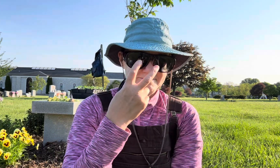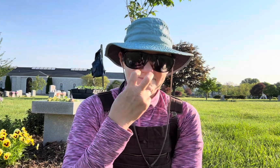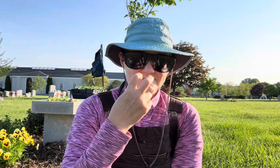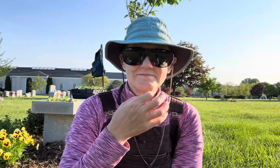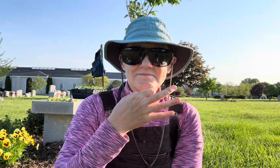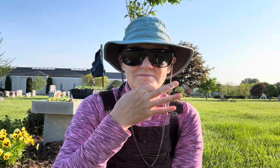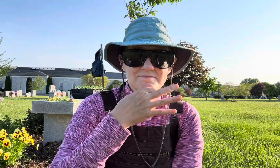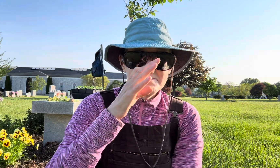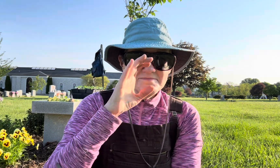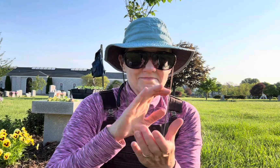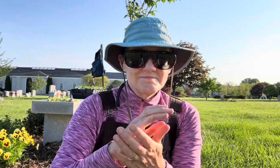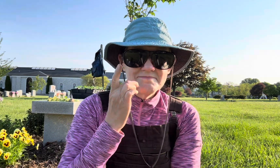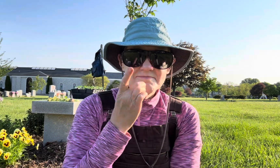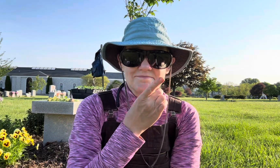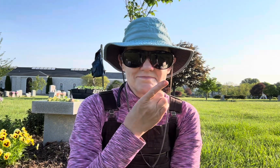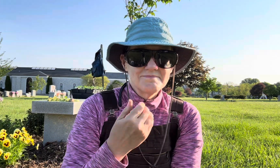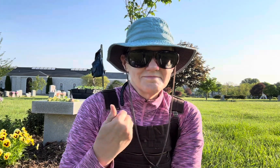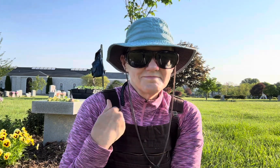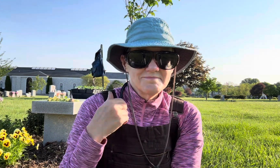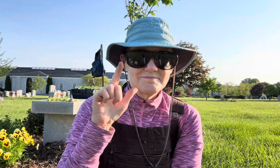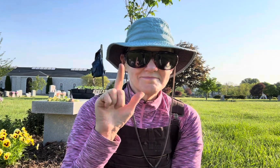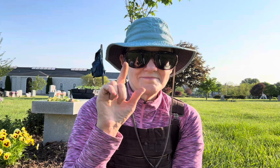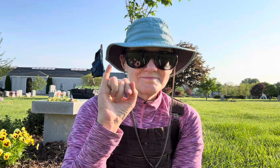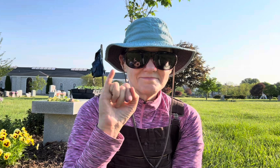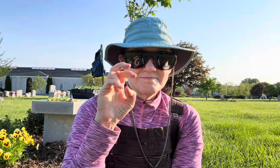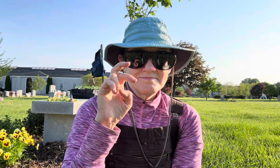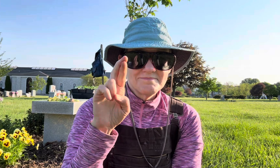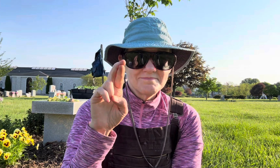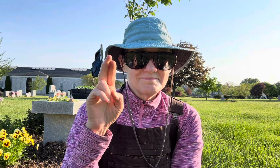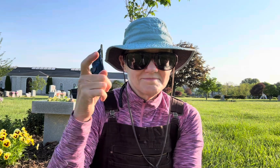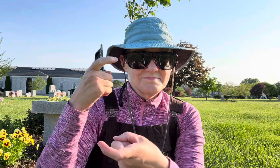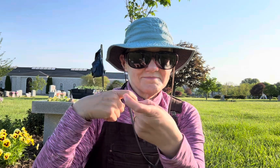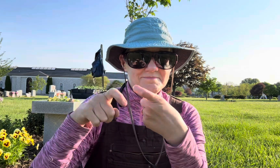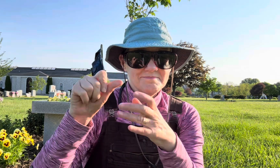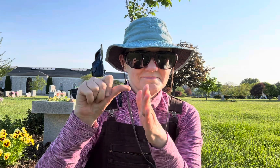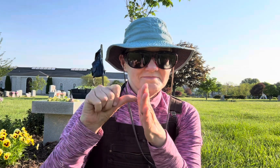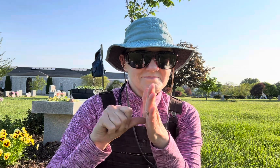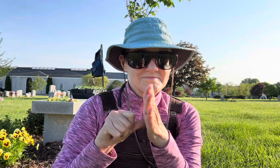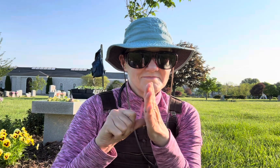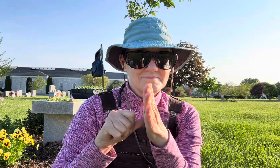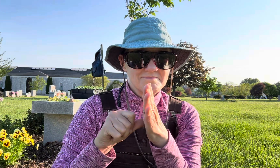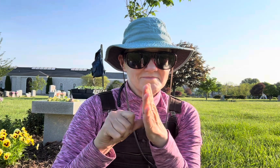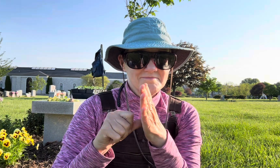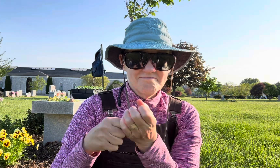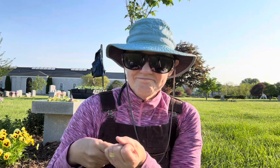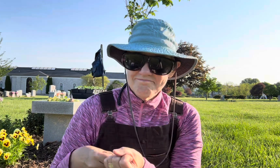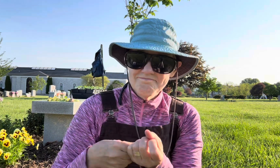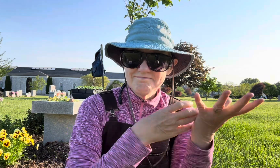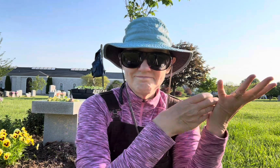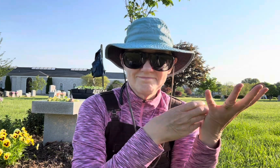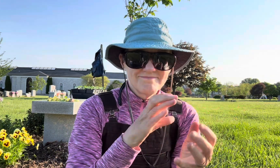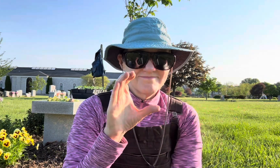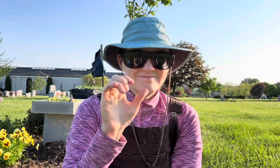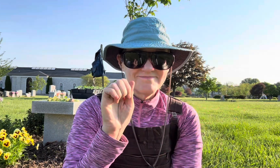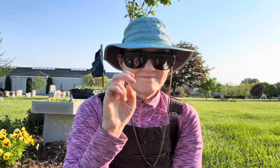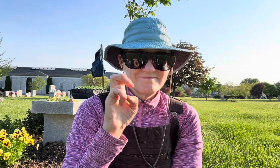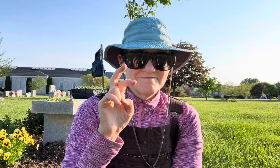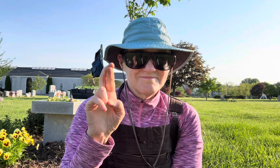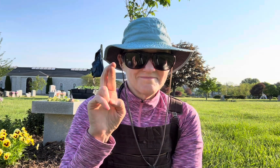I'm not going to come back and fertilize every month. Soon my husband Dale is having his liver transplant surgery. We're going to cure that